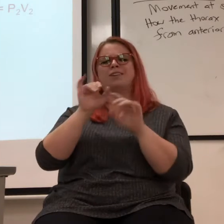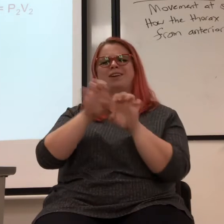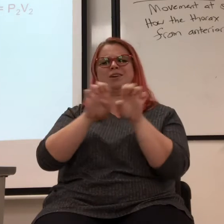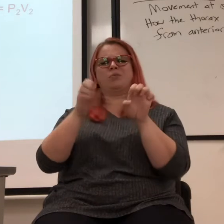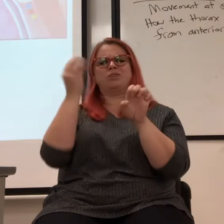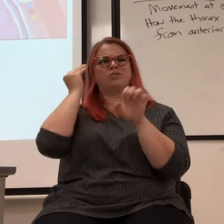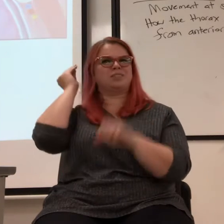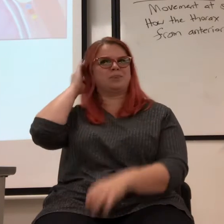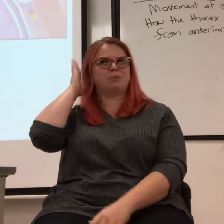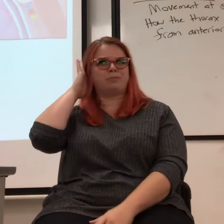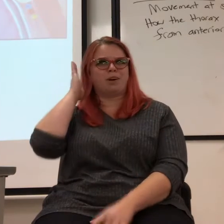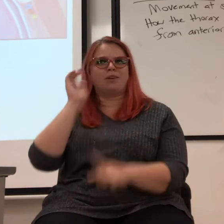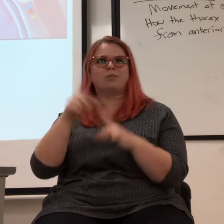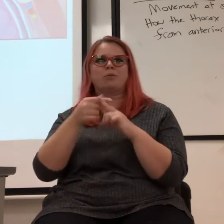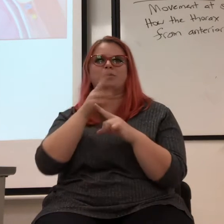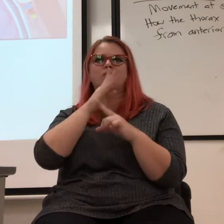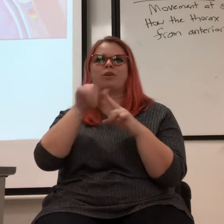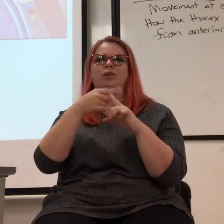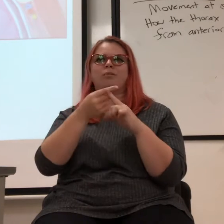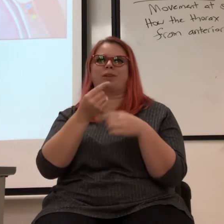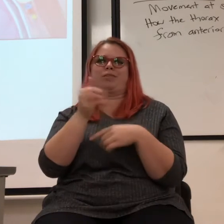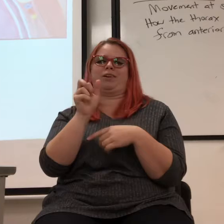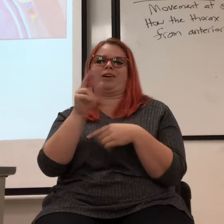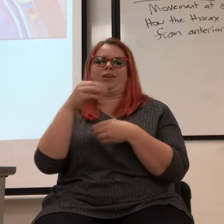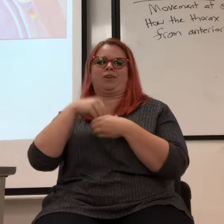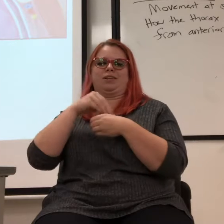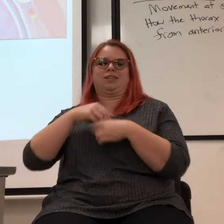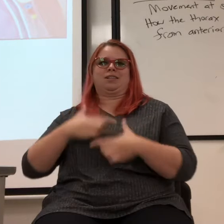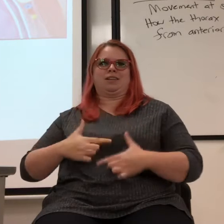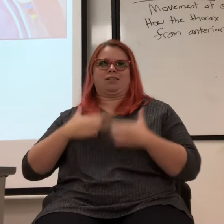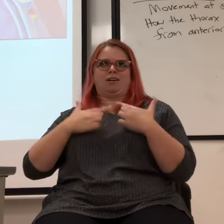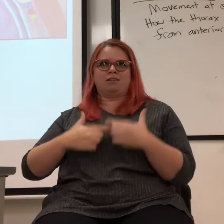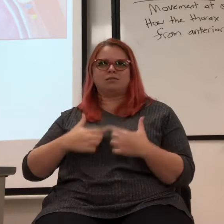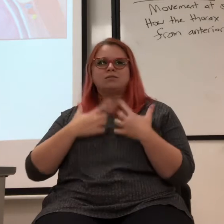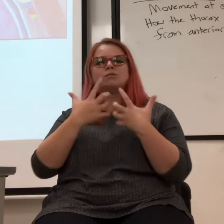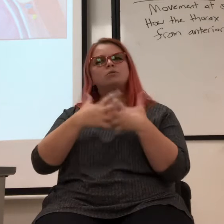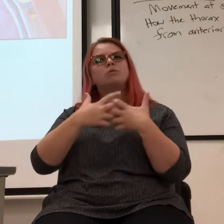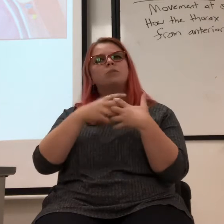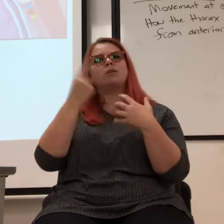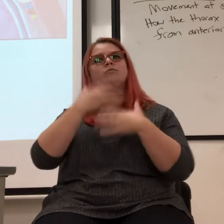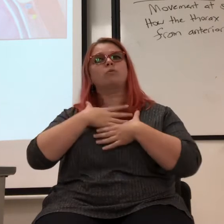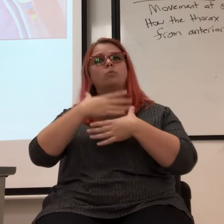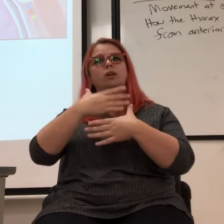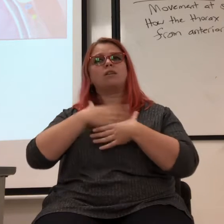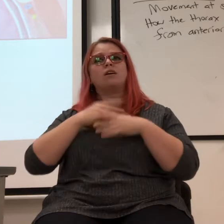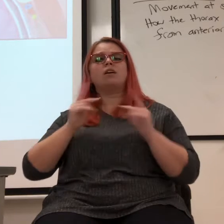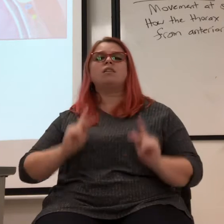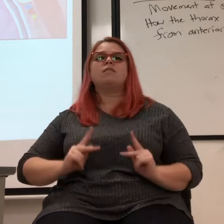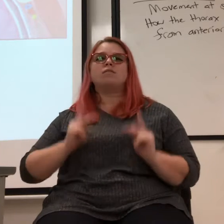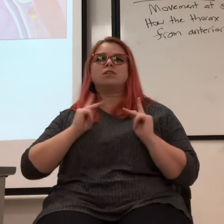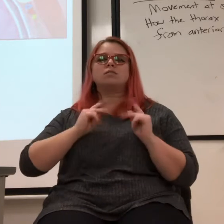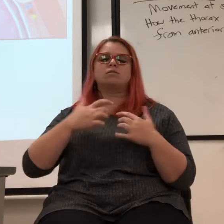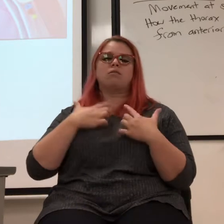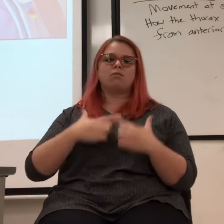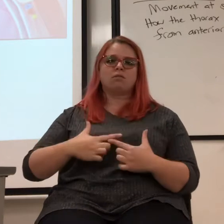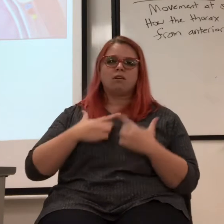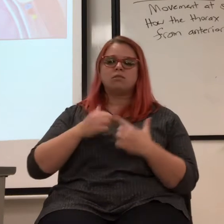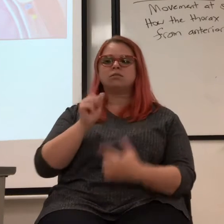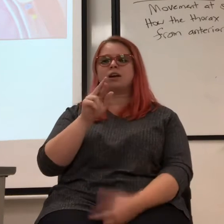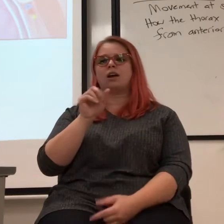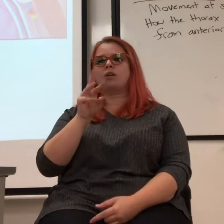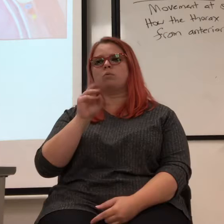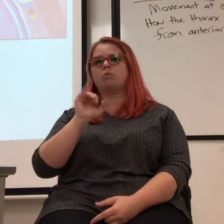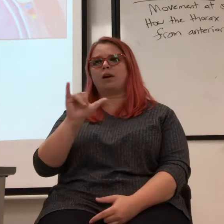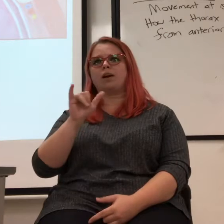talk about air ventilating the lungs. And so the mechanics of breathing is that the physics of the lungs, airways, and chest wall, and how changes in